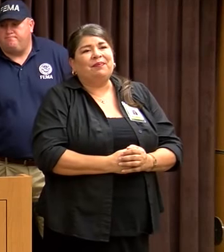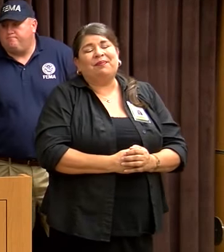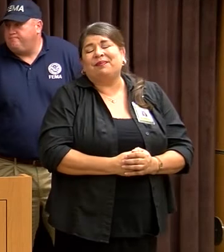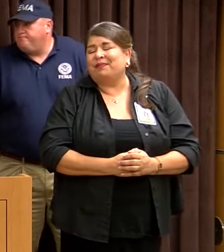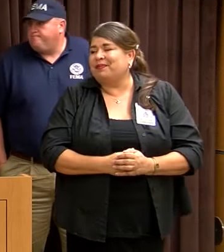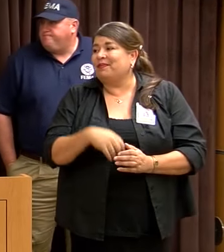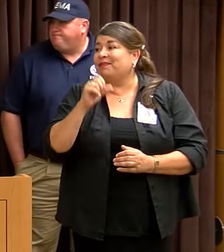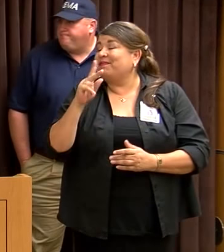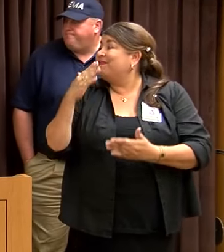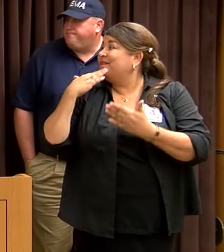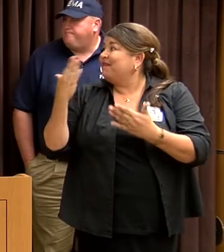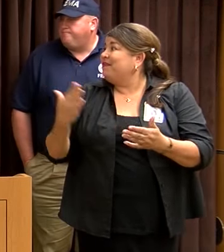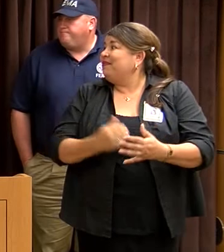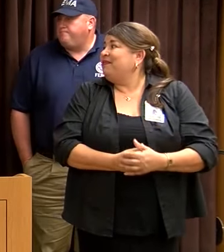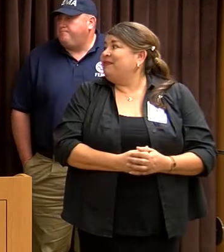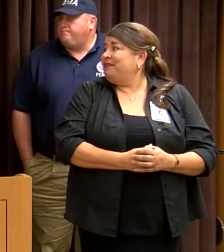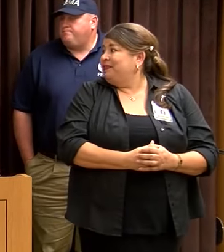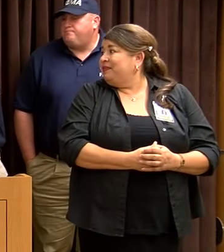Right. Thank you.